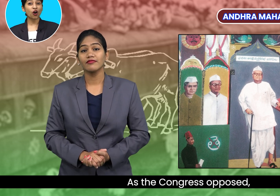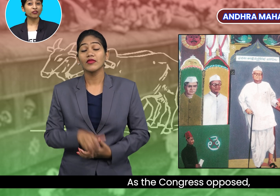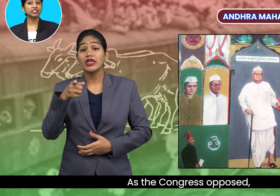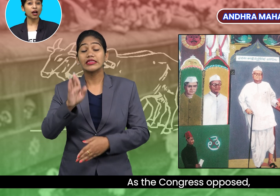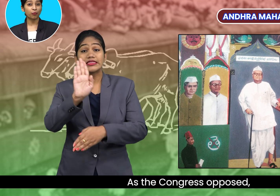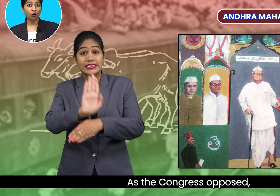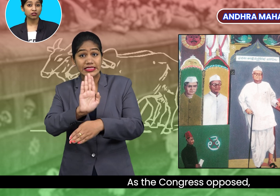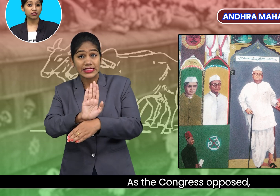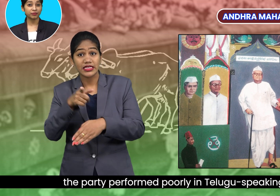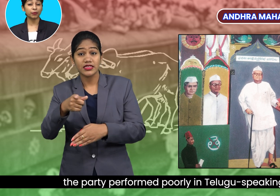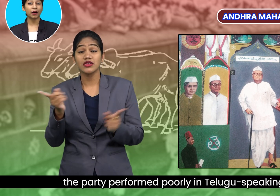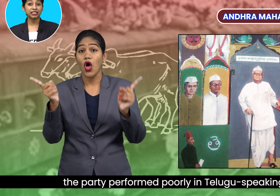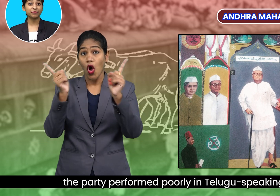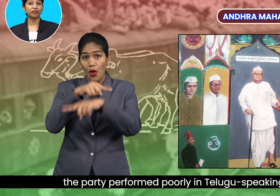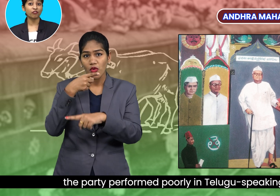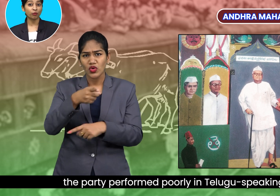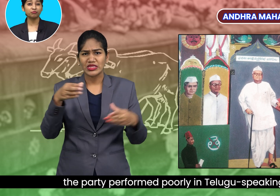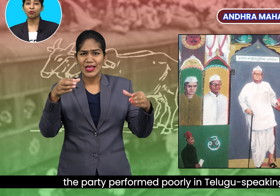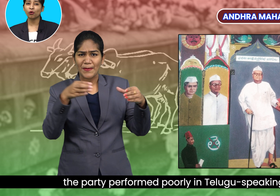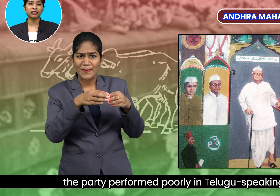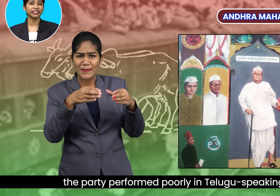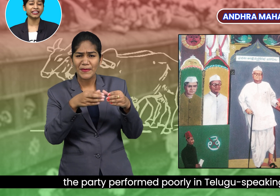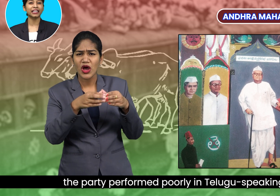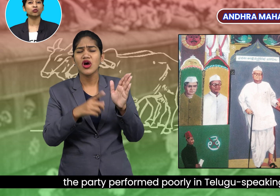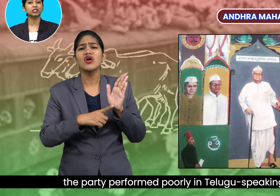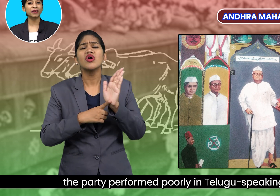As the Congress opposed, the party performed